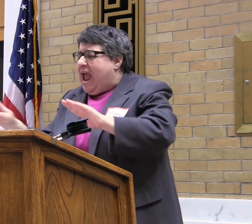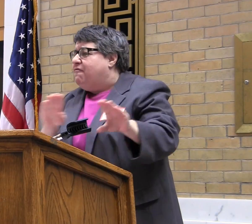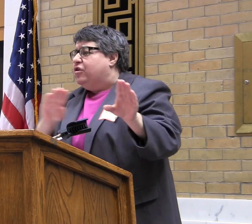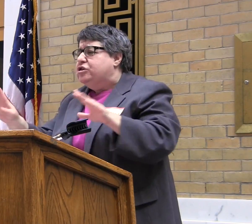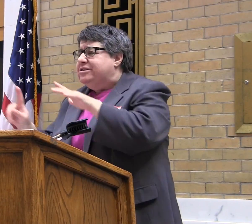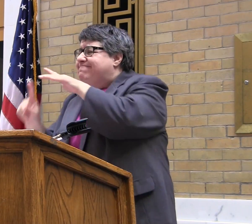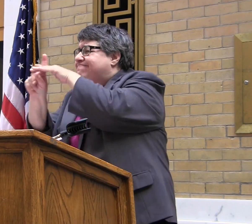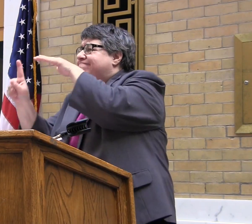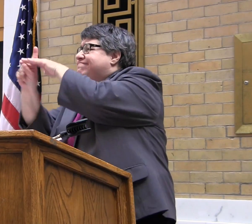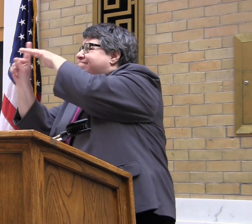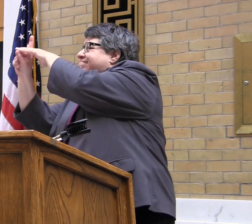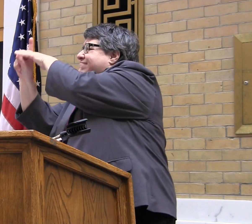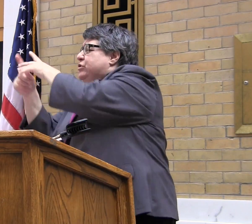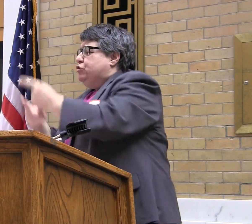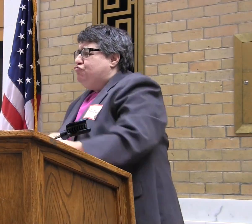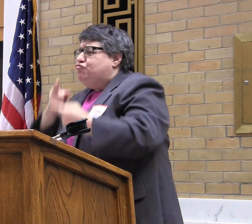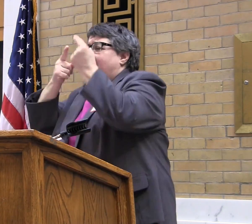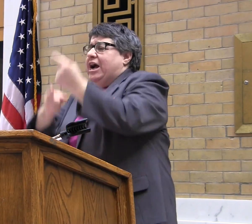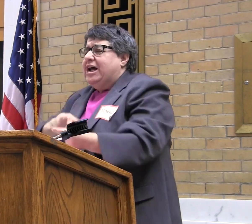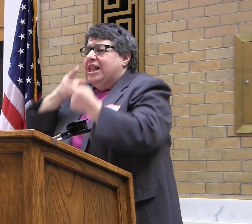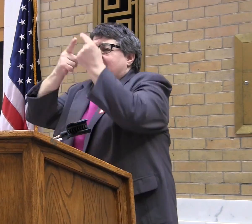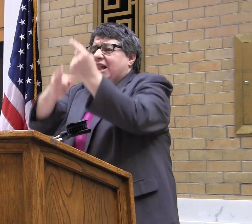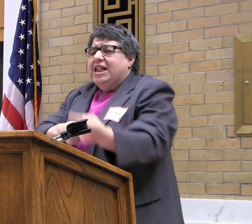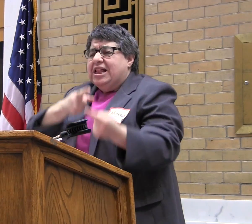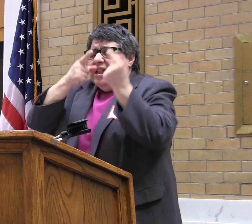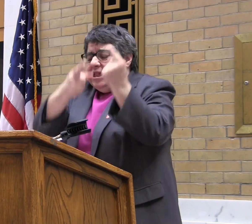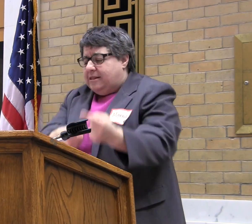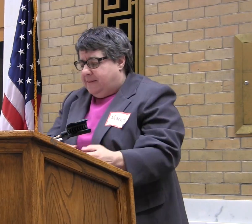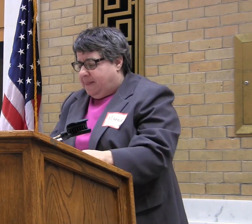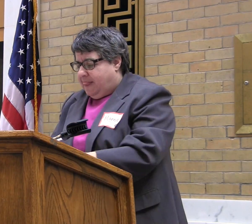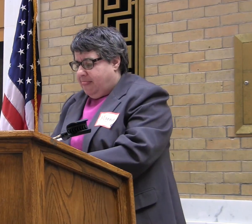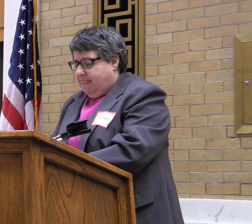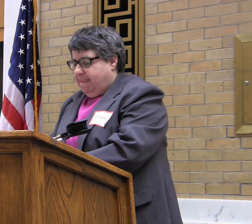of life. Behaviors would just come forward and I struggled.